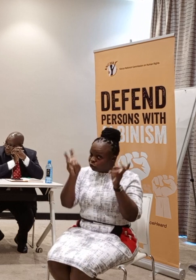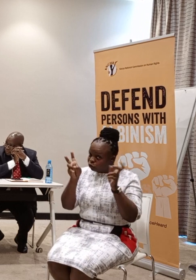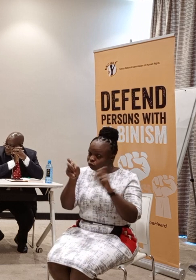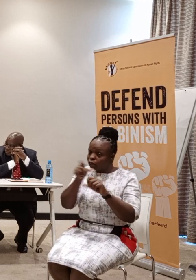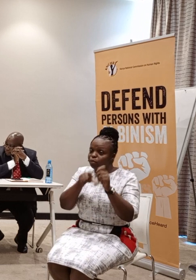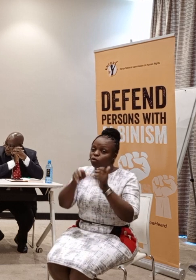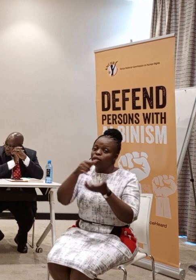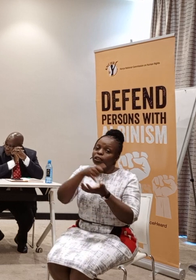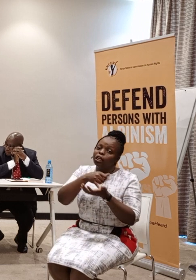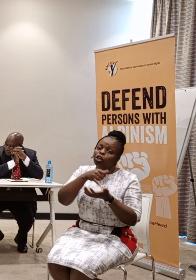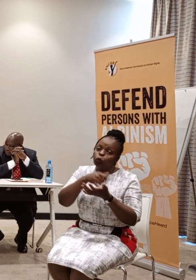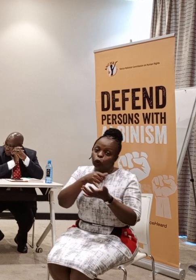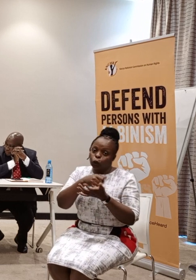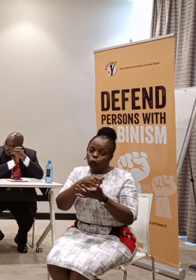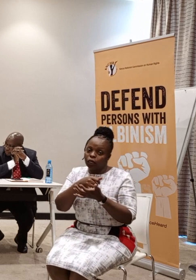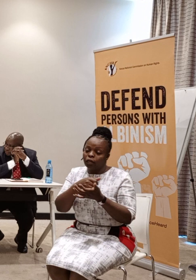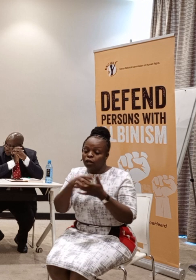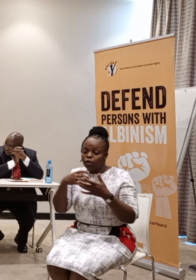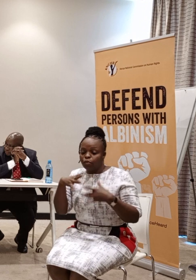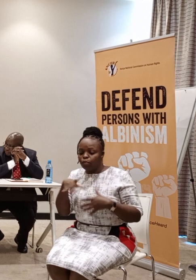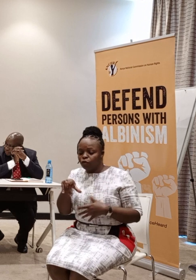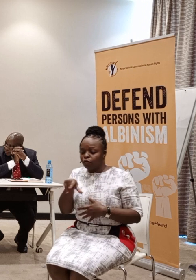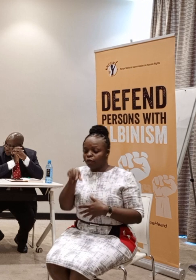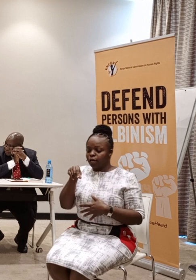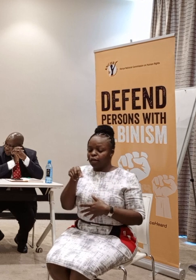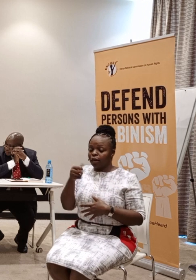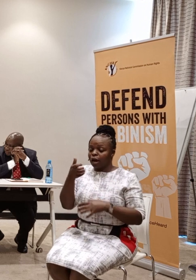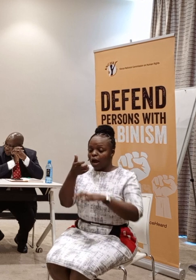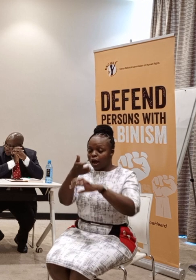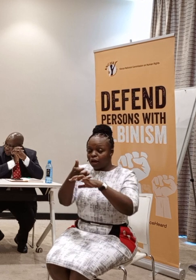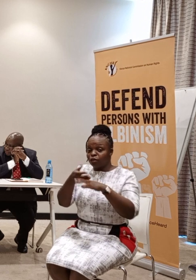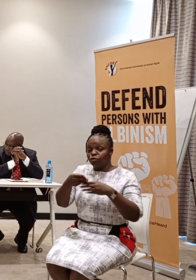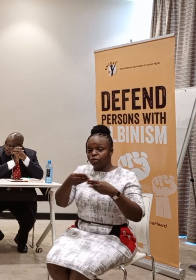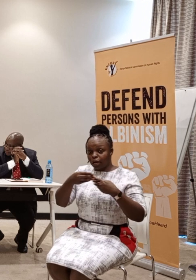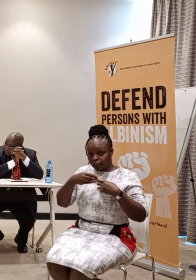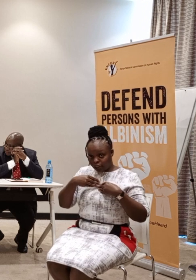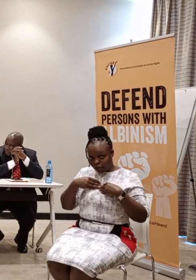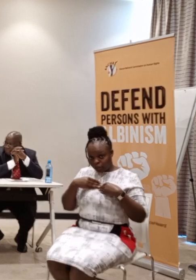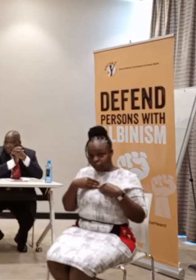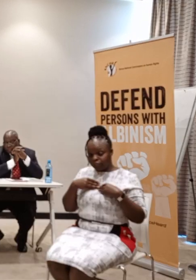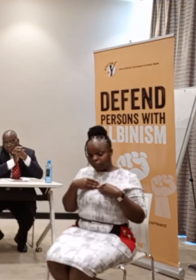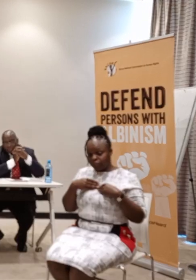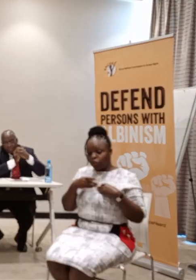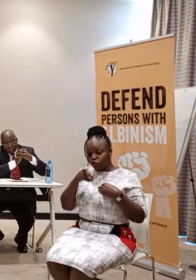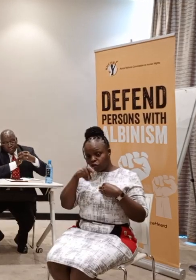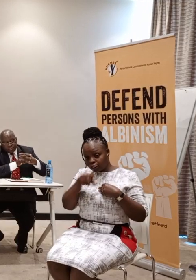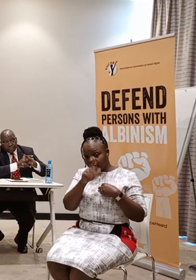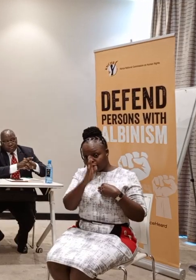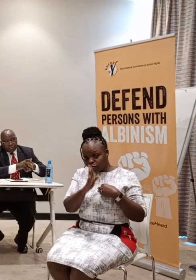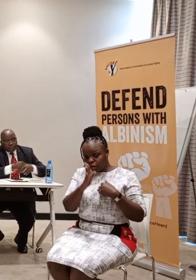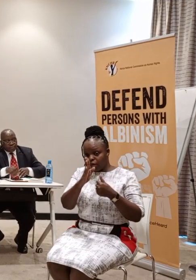inclusion. People find it hard to accept you being part of